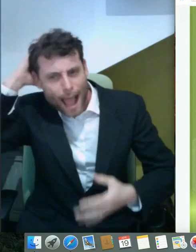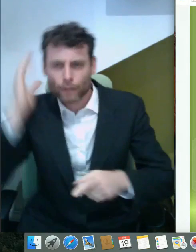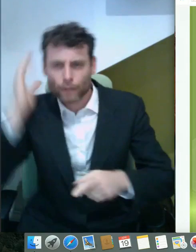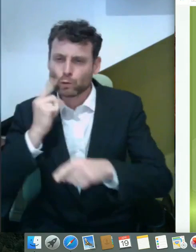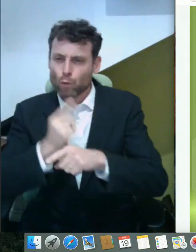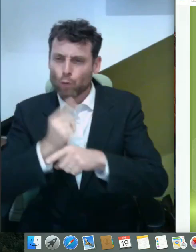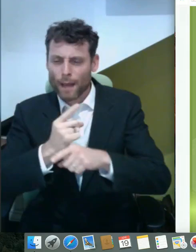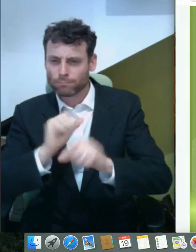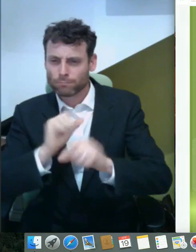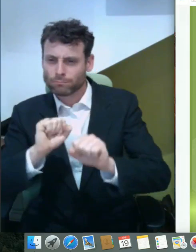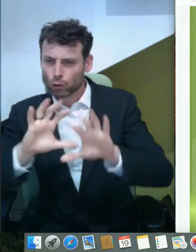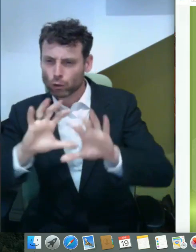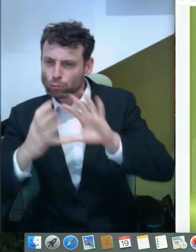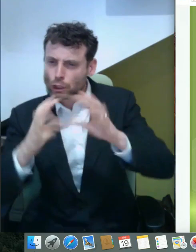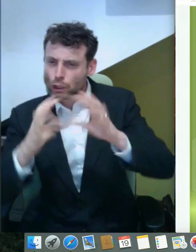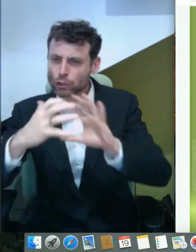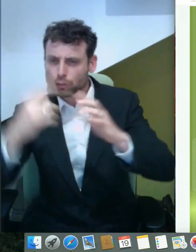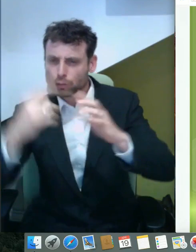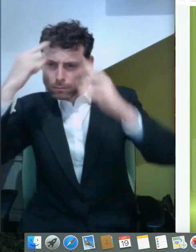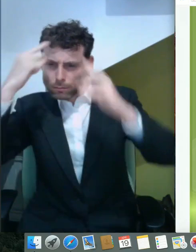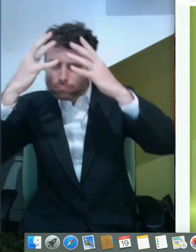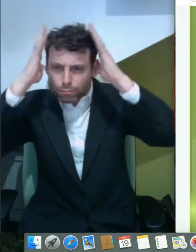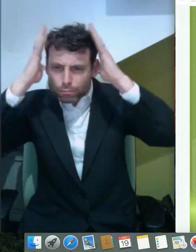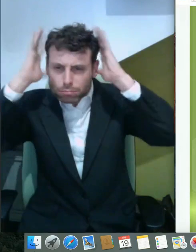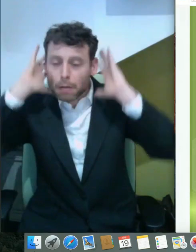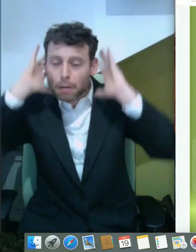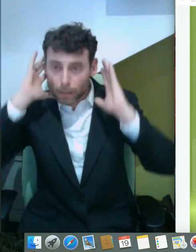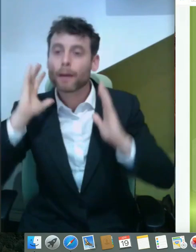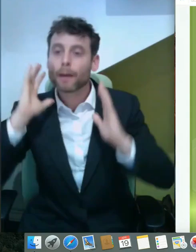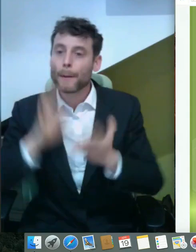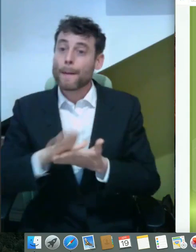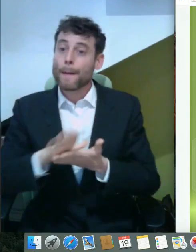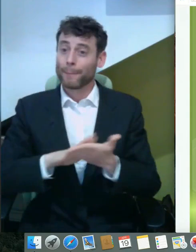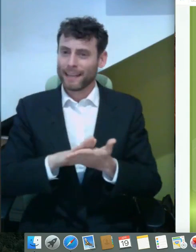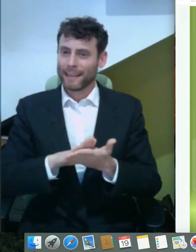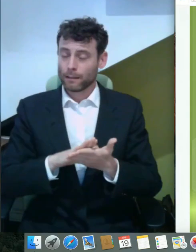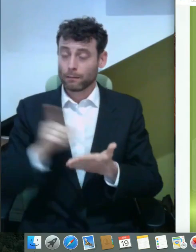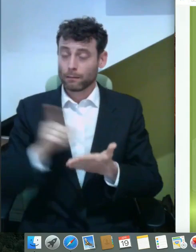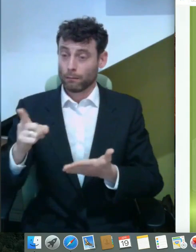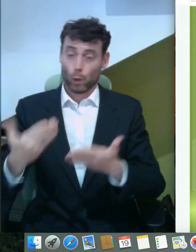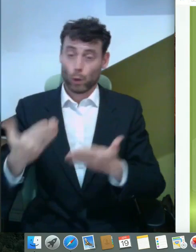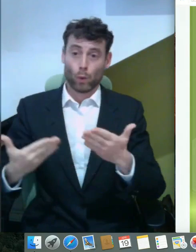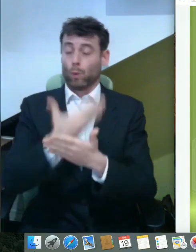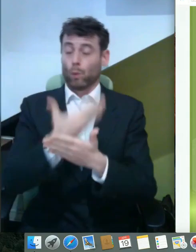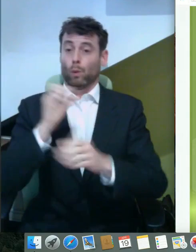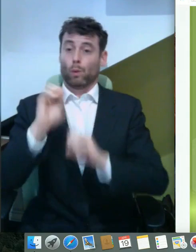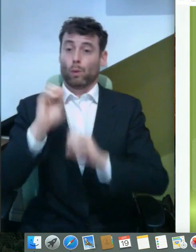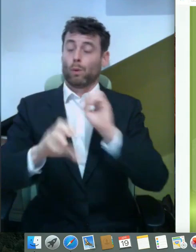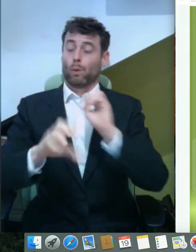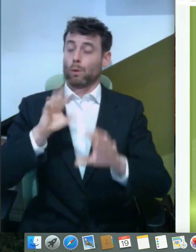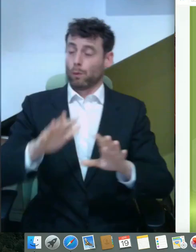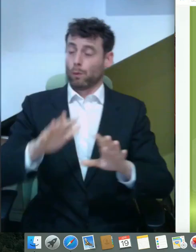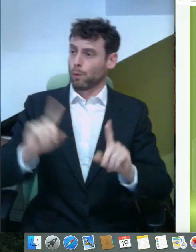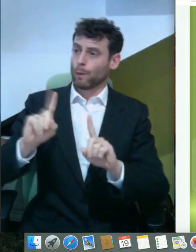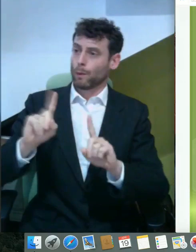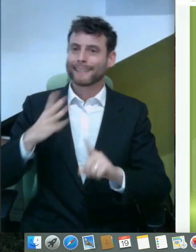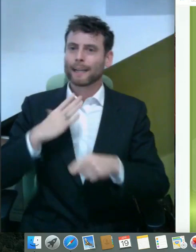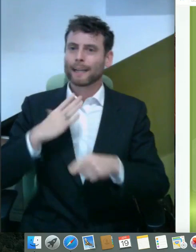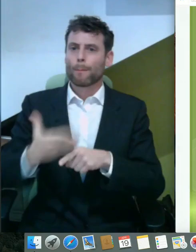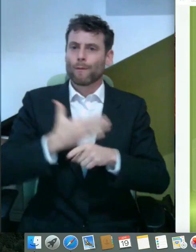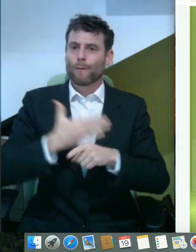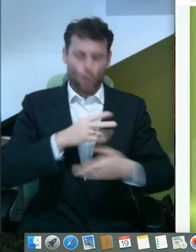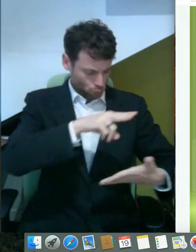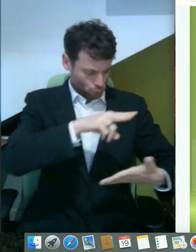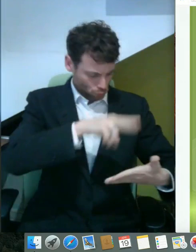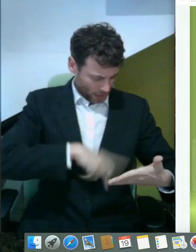physiologically, and it will really serve the interpreting team if they have been able to research that ahead